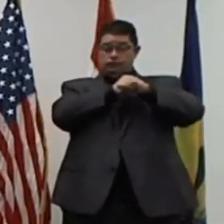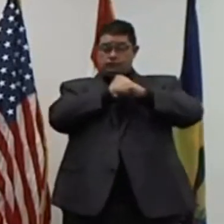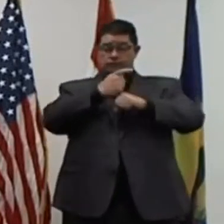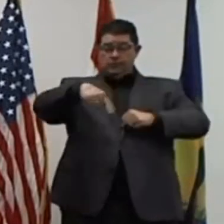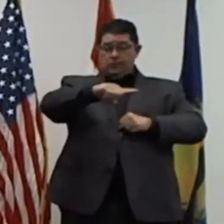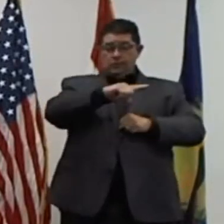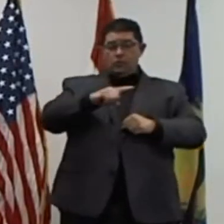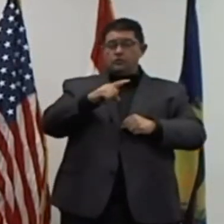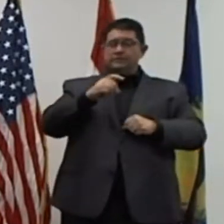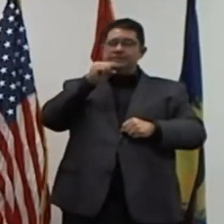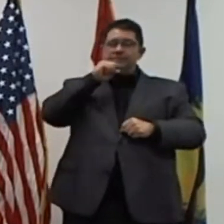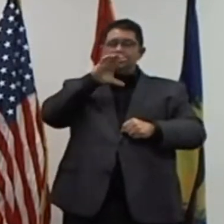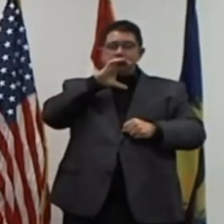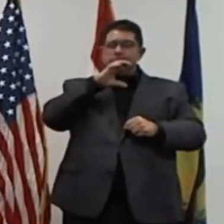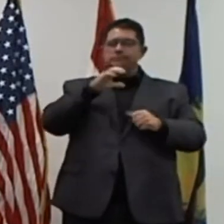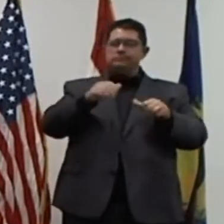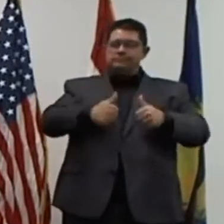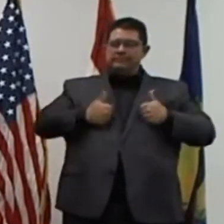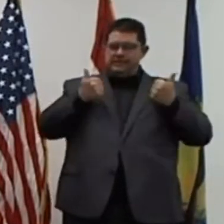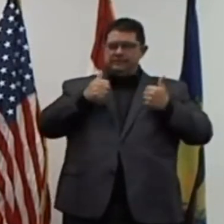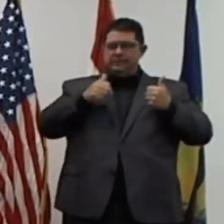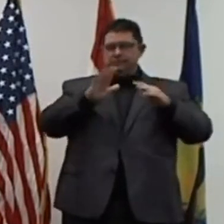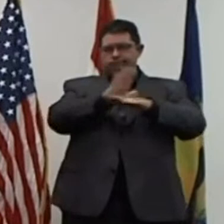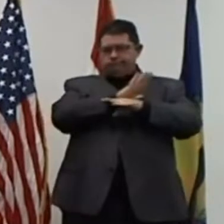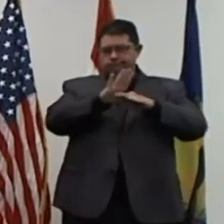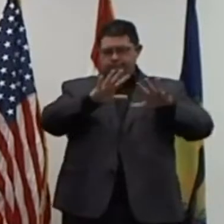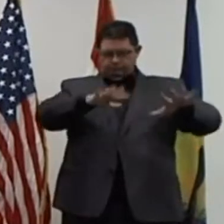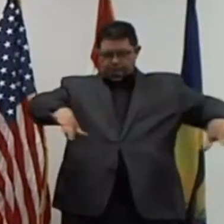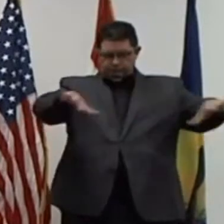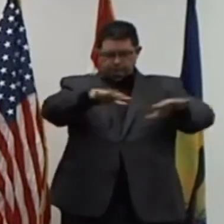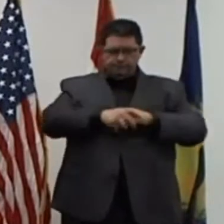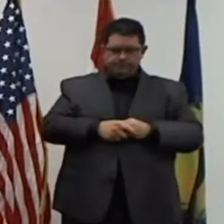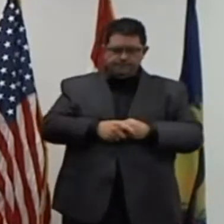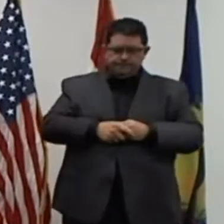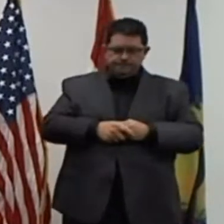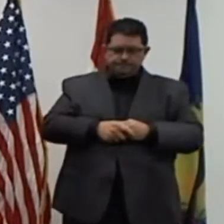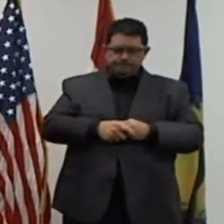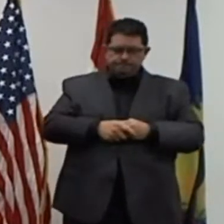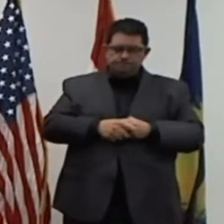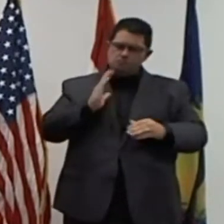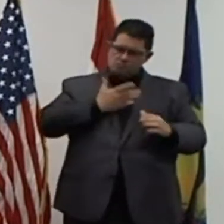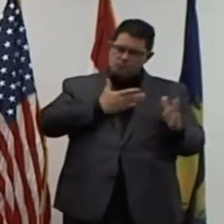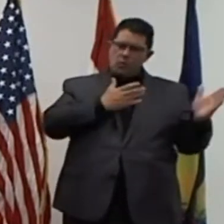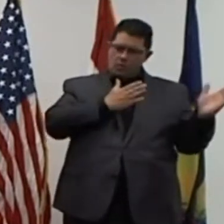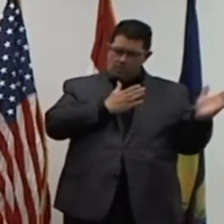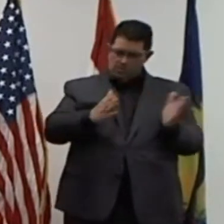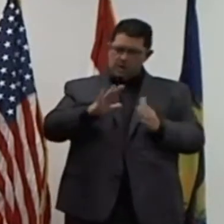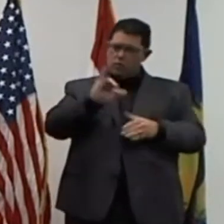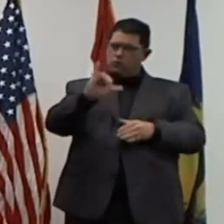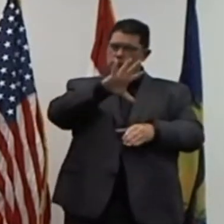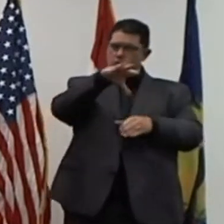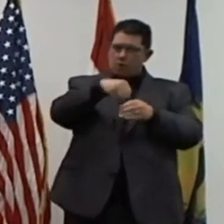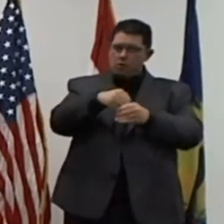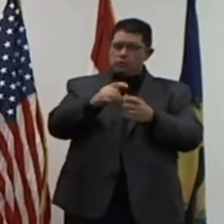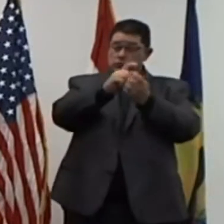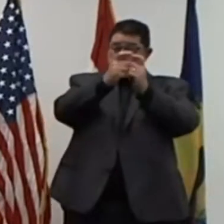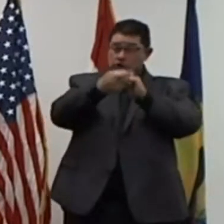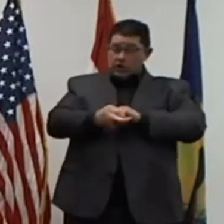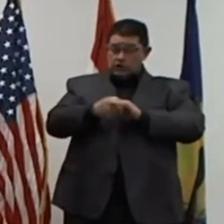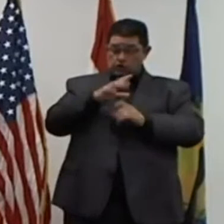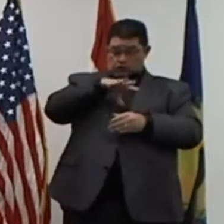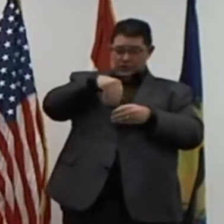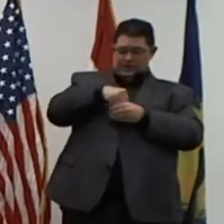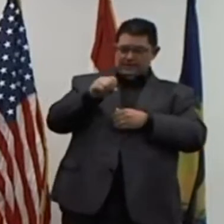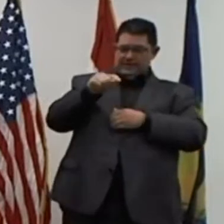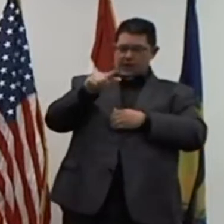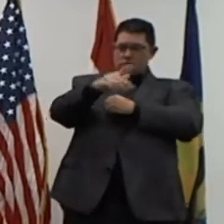other high-risk environments. Our planning also includes changes within St. Louis